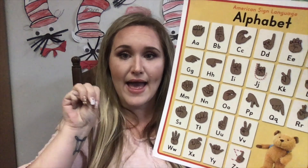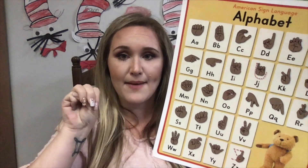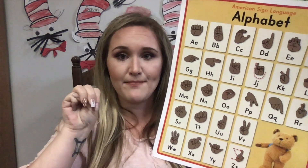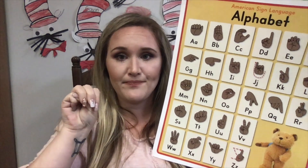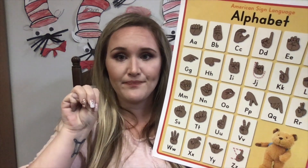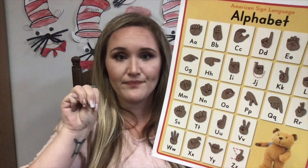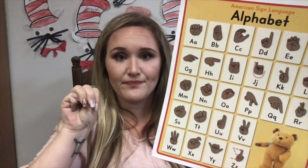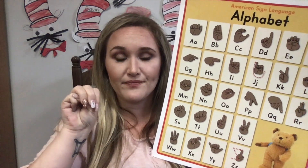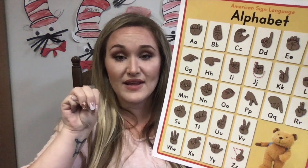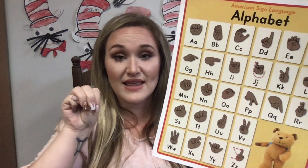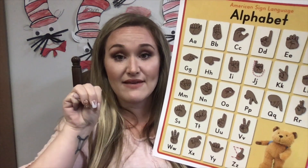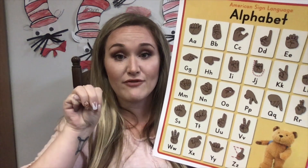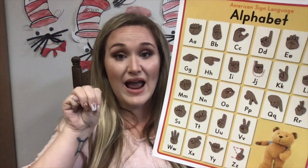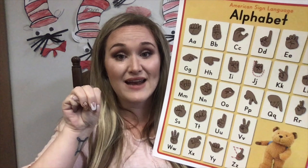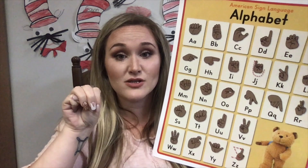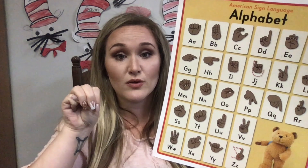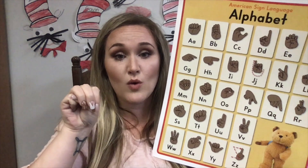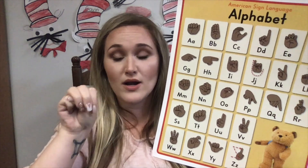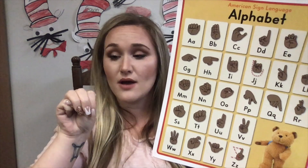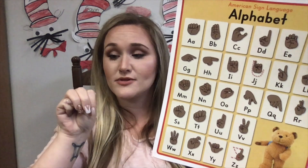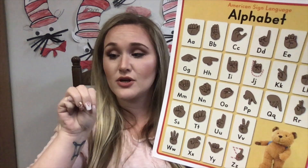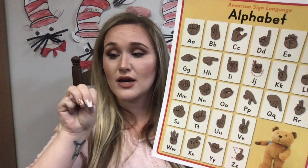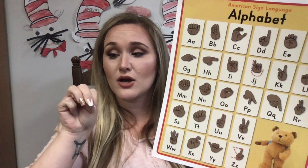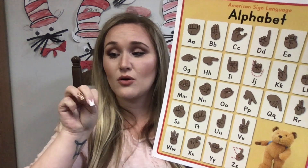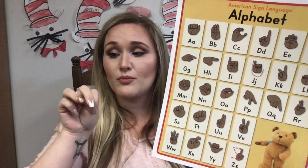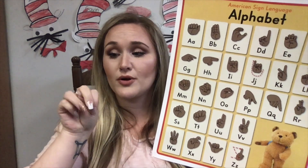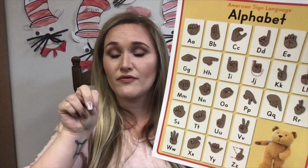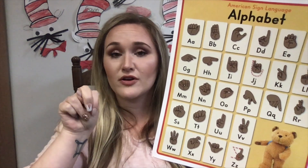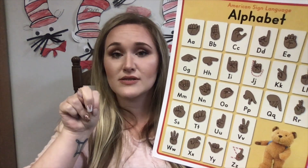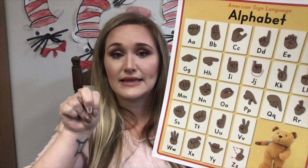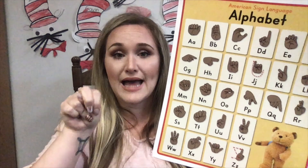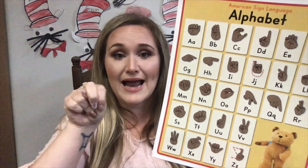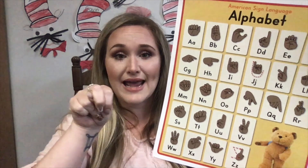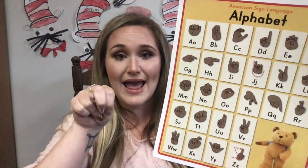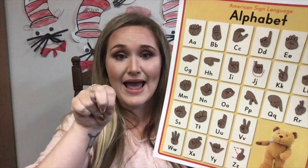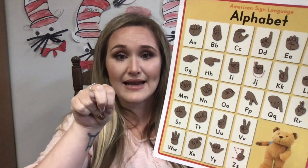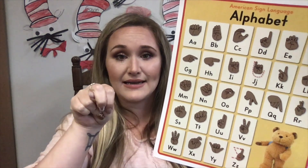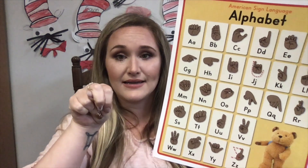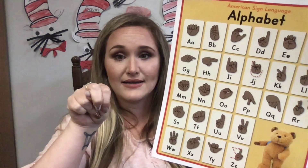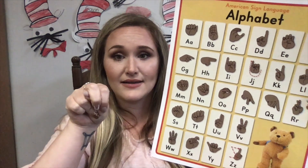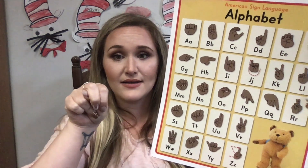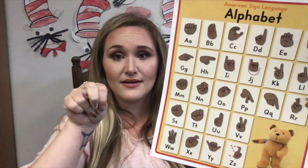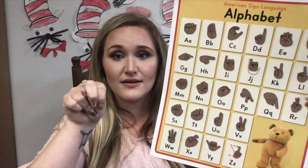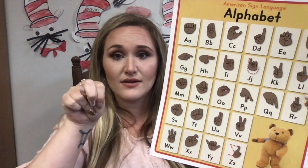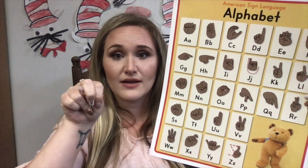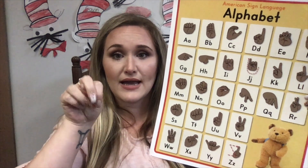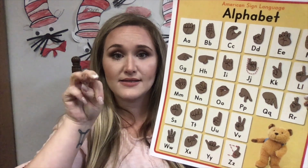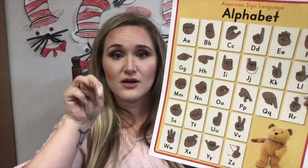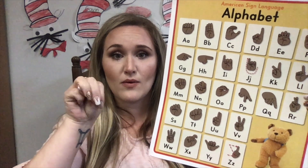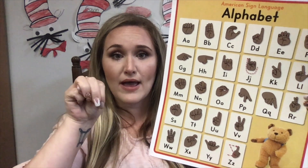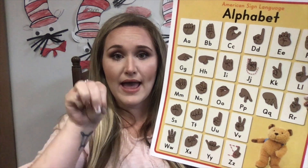M. And then for N is only 1 hump, so you got to go put your fingers like that. N. Okay, so